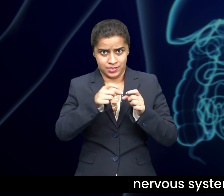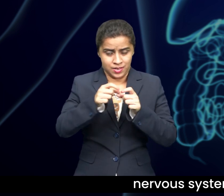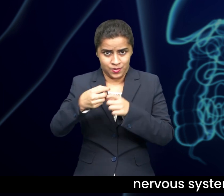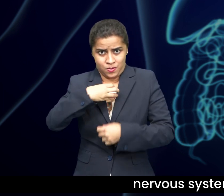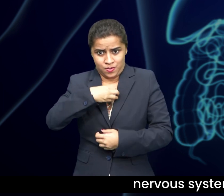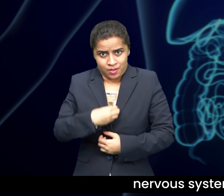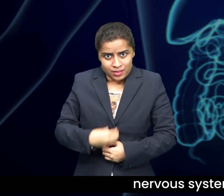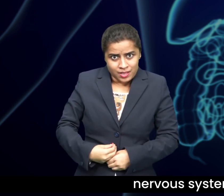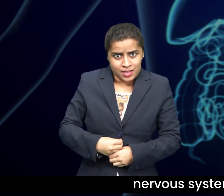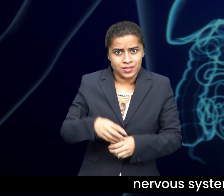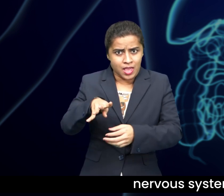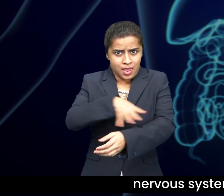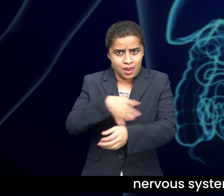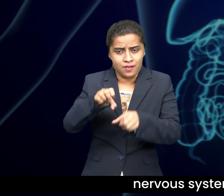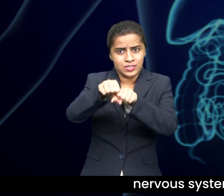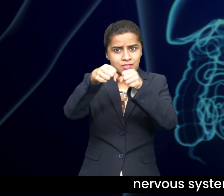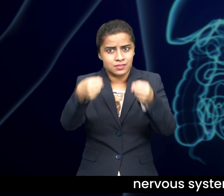under research.